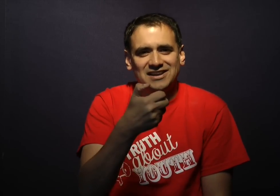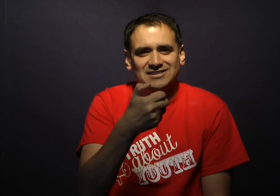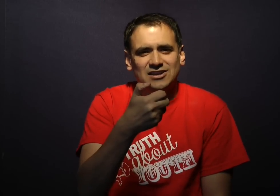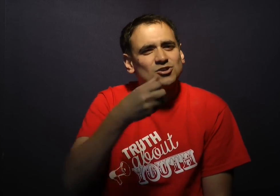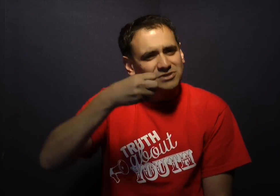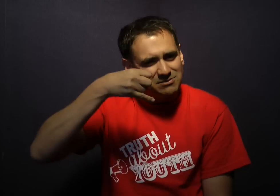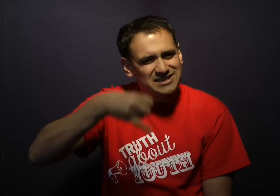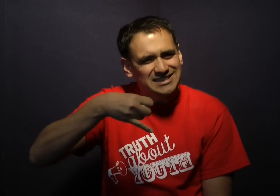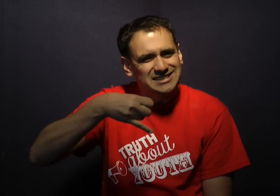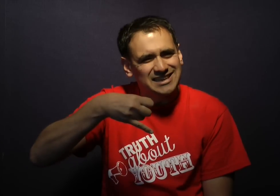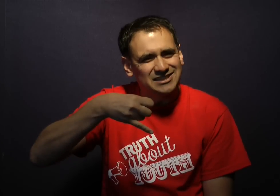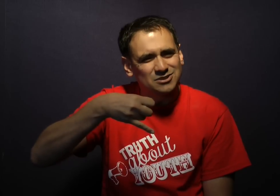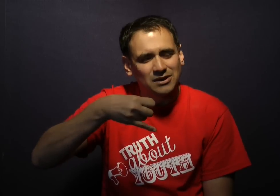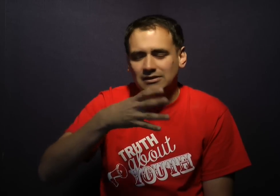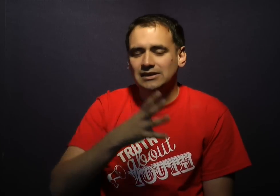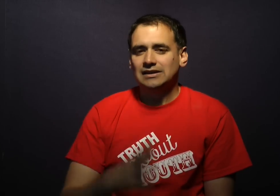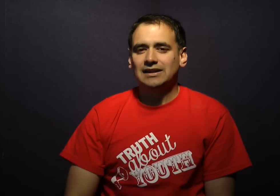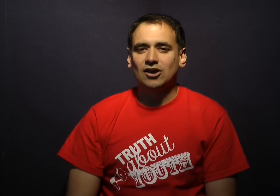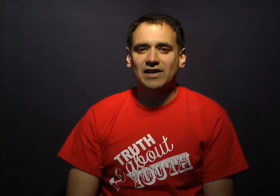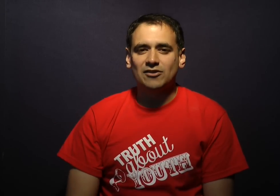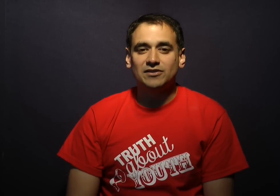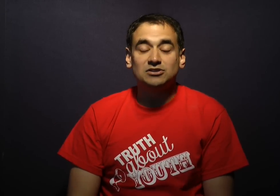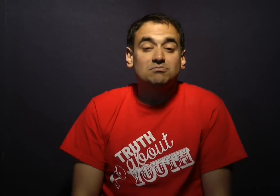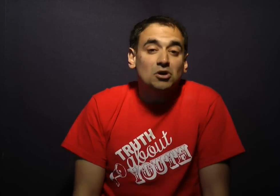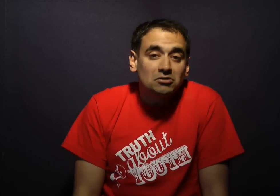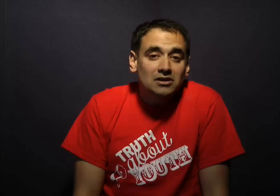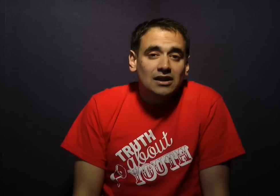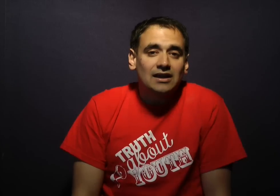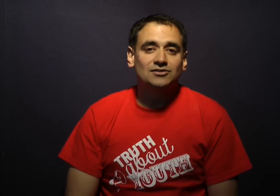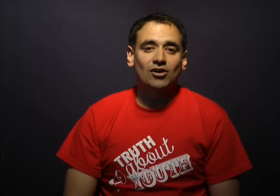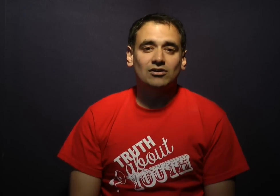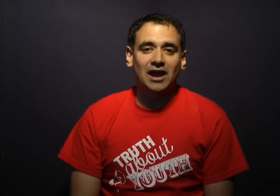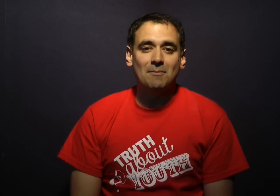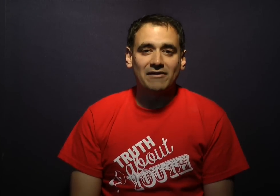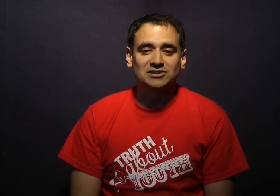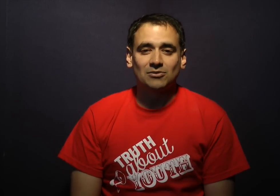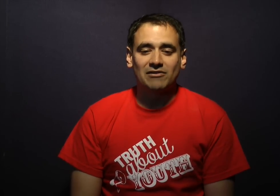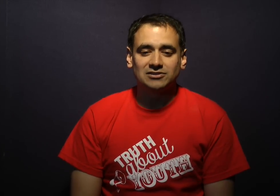6. Sometimes this is 6 as well. That got very confusing, but it's not that embarrassing. Whereas